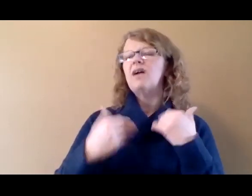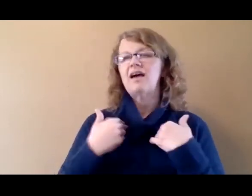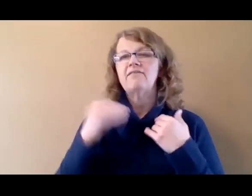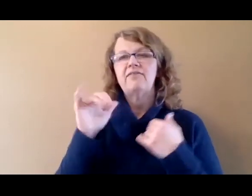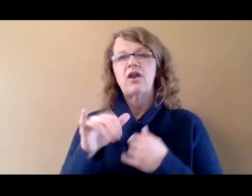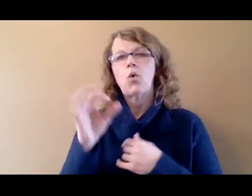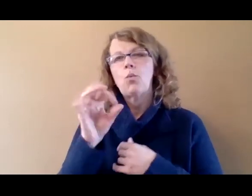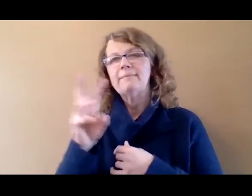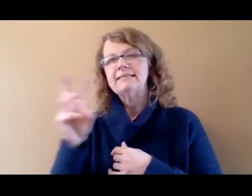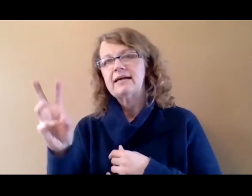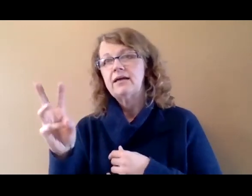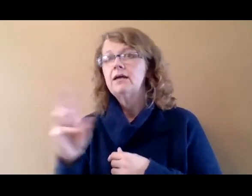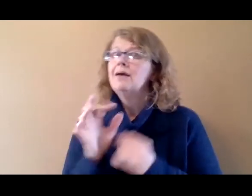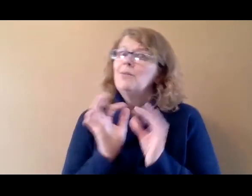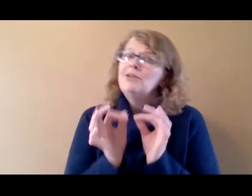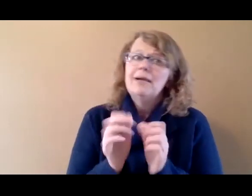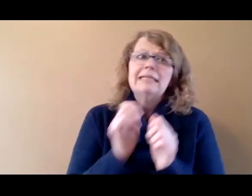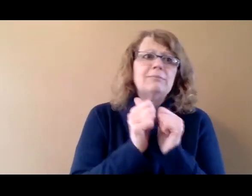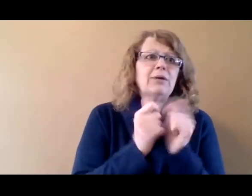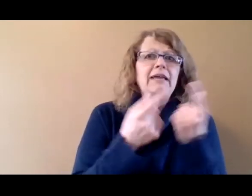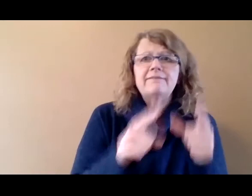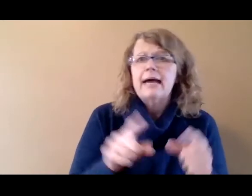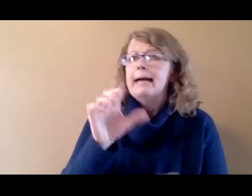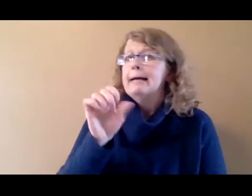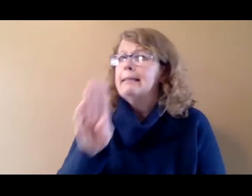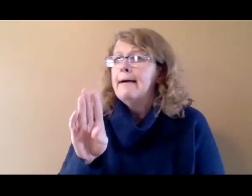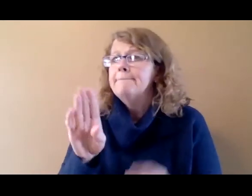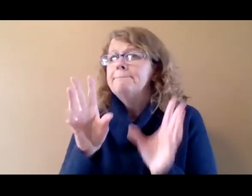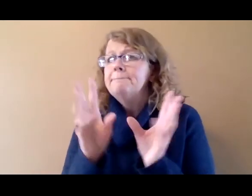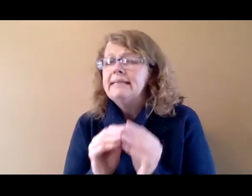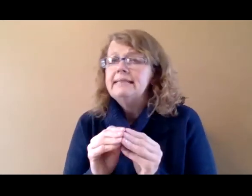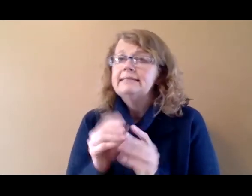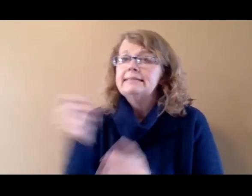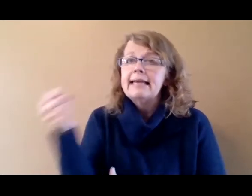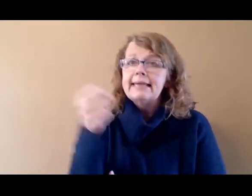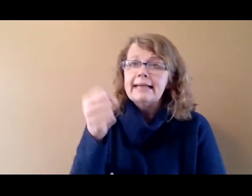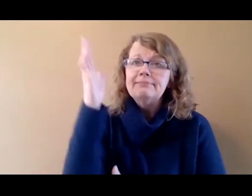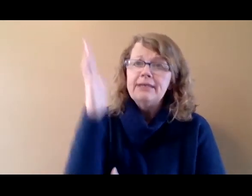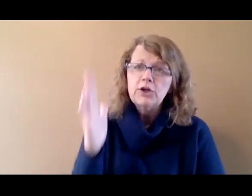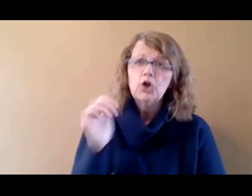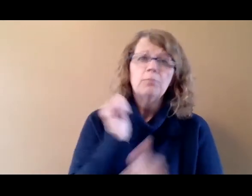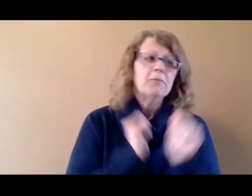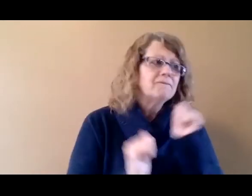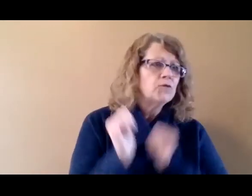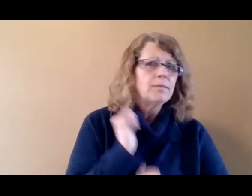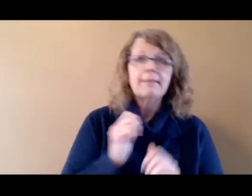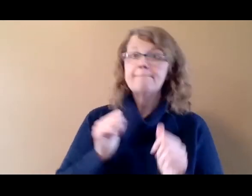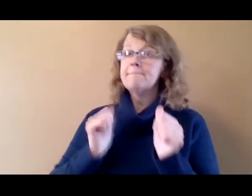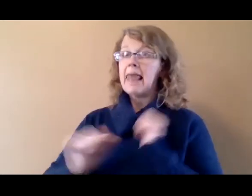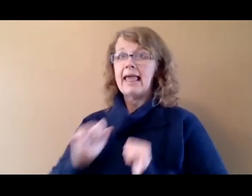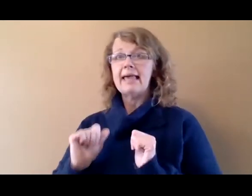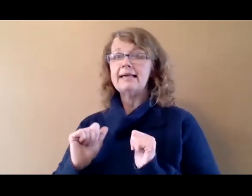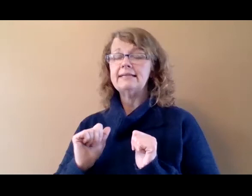things like sporting events, club meetings, guest speakers on campus, performances, plays.